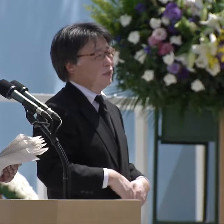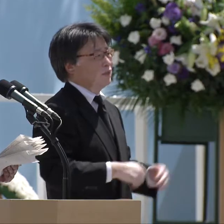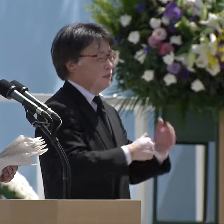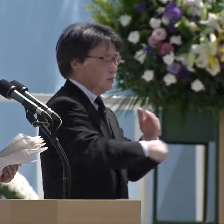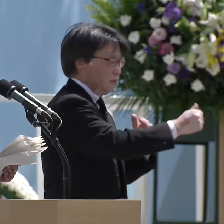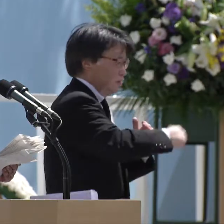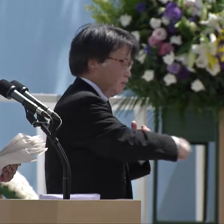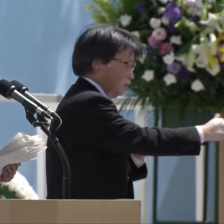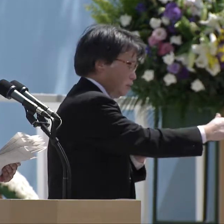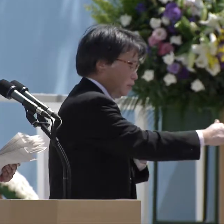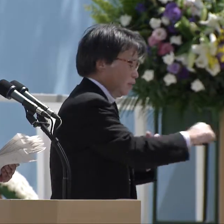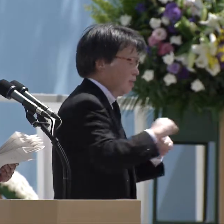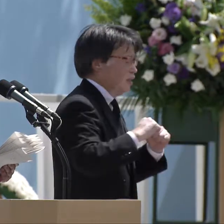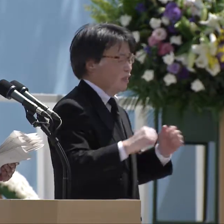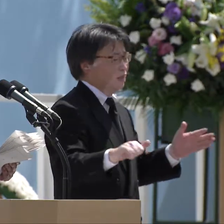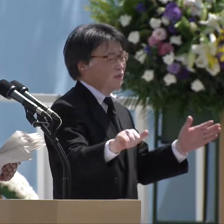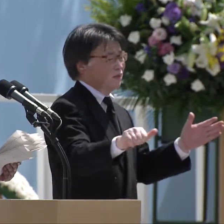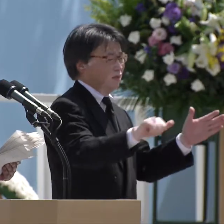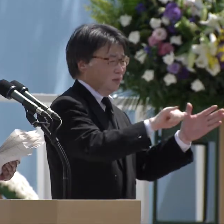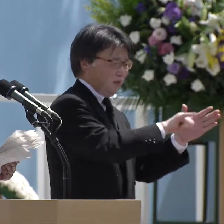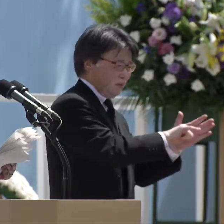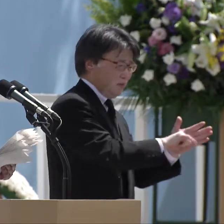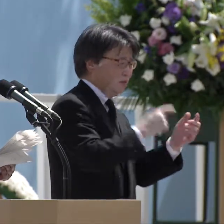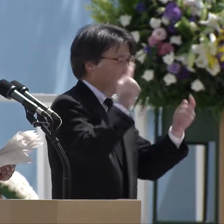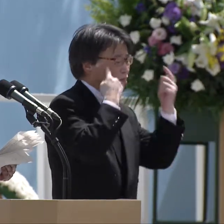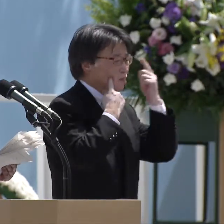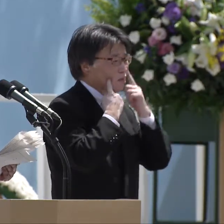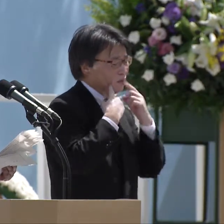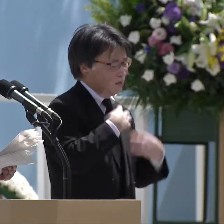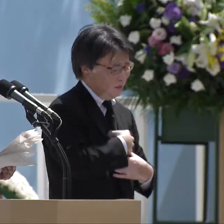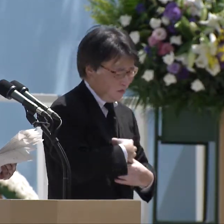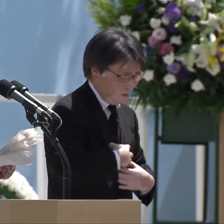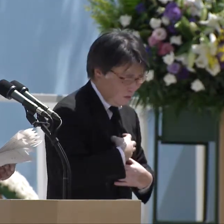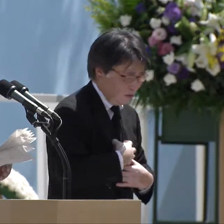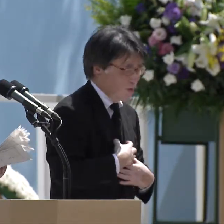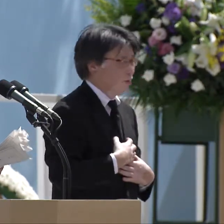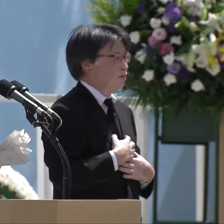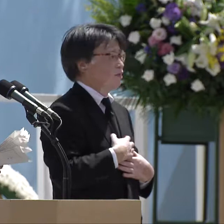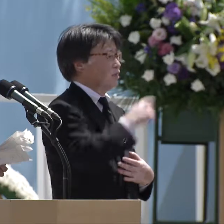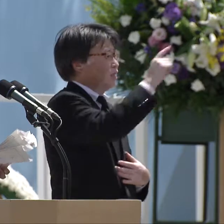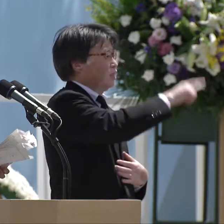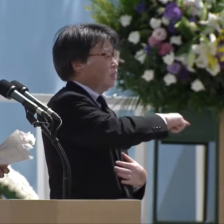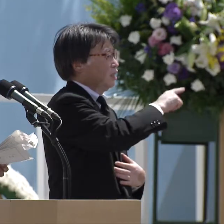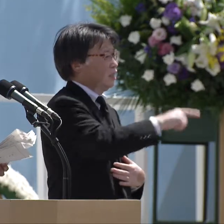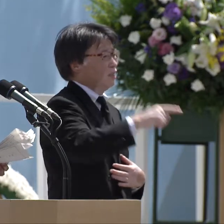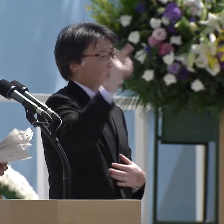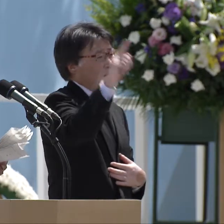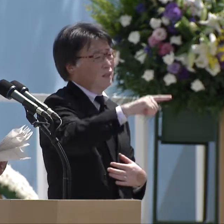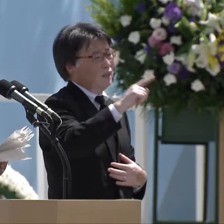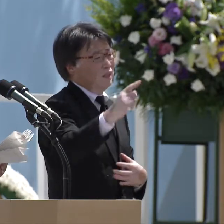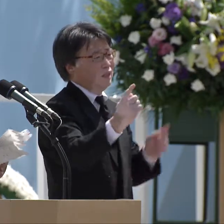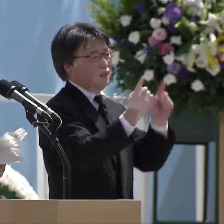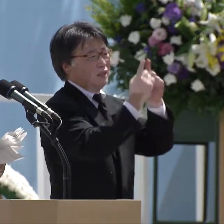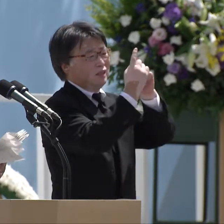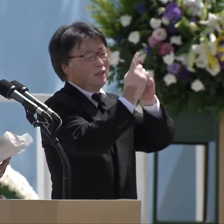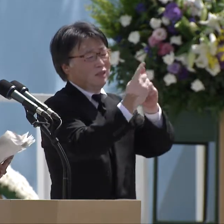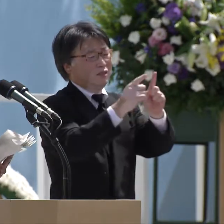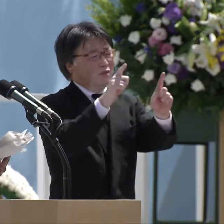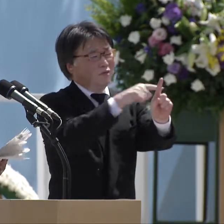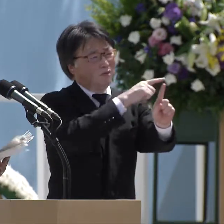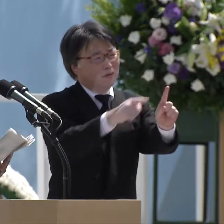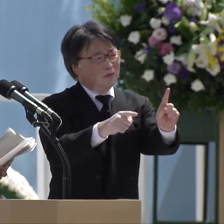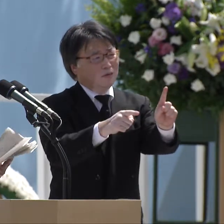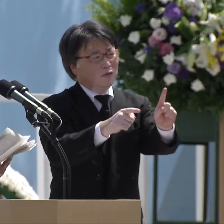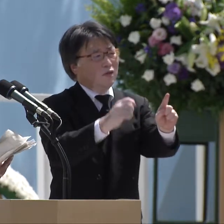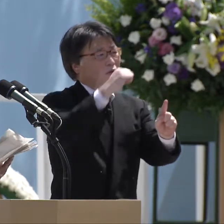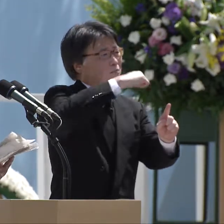people. It still causes those hibakusha who survive to suffer until the day they die. Among